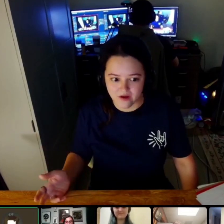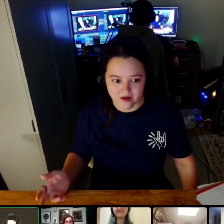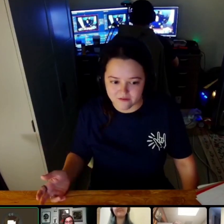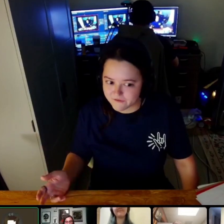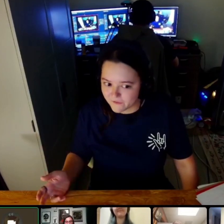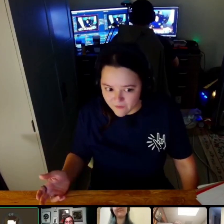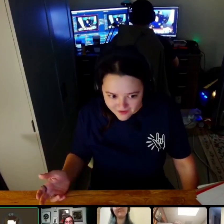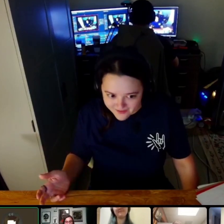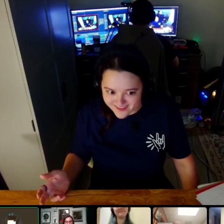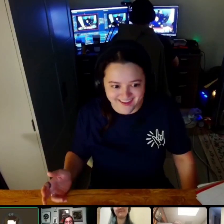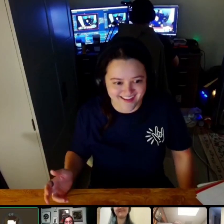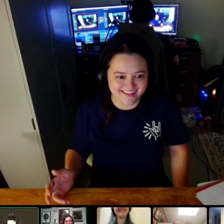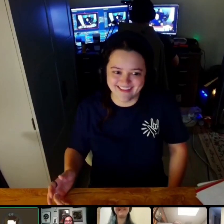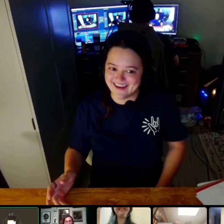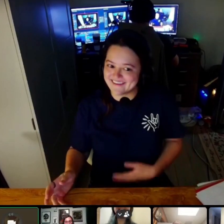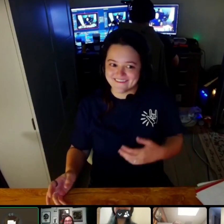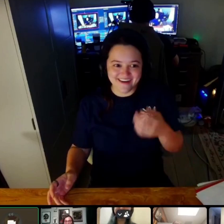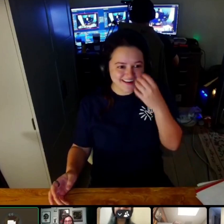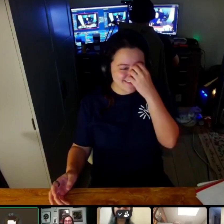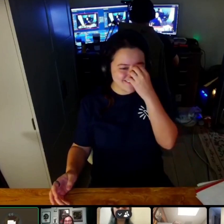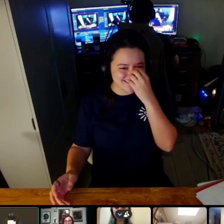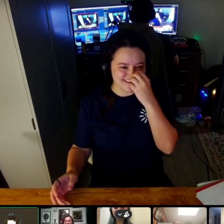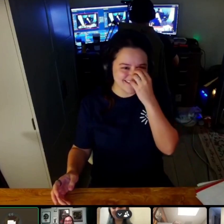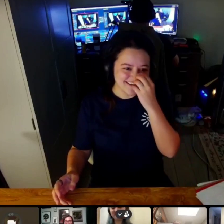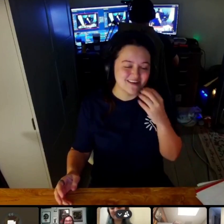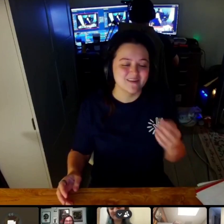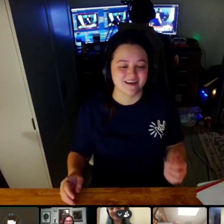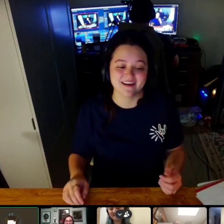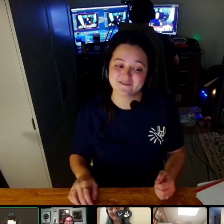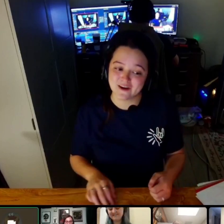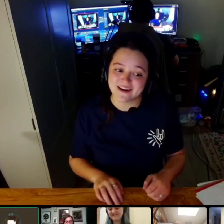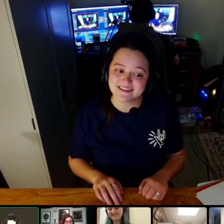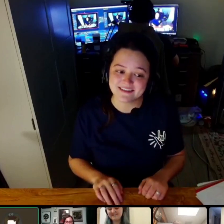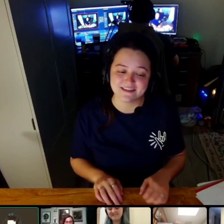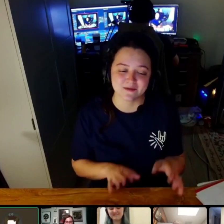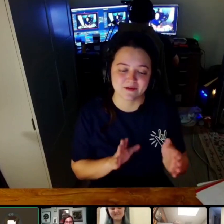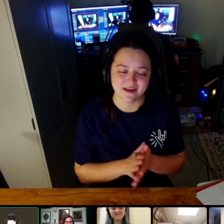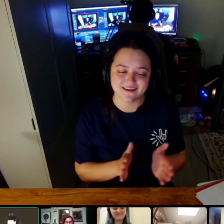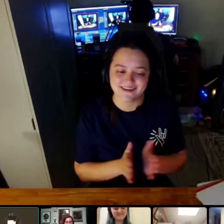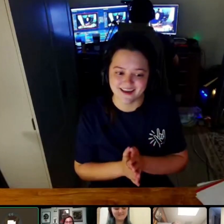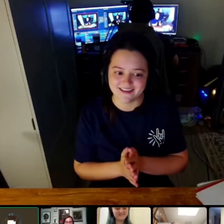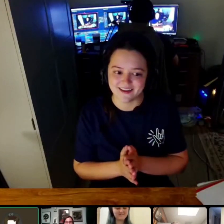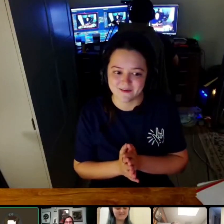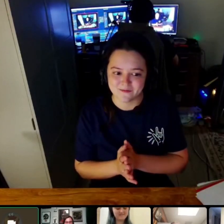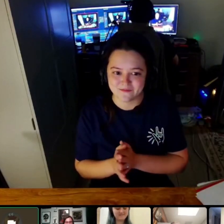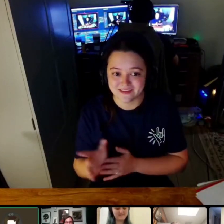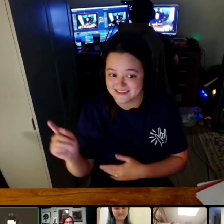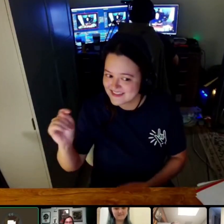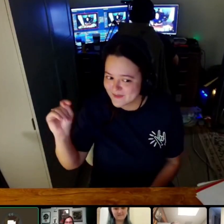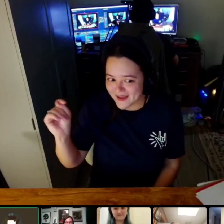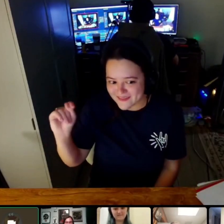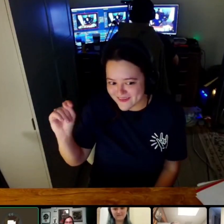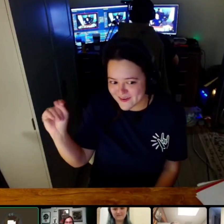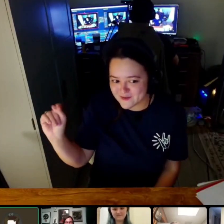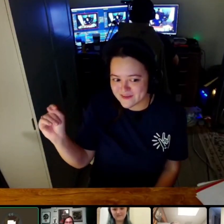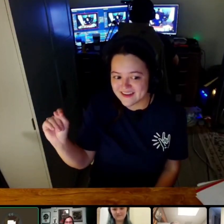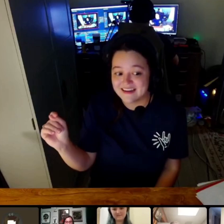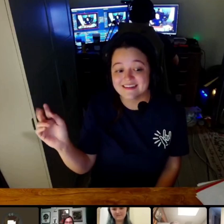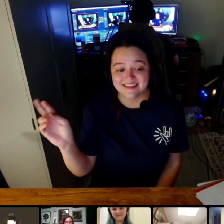ready for what? Like, what do you want? And I've tried teaching them again and again that this is bathroom, this